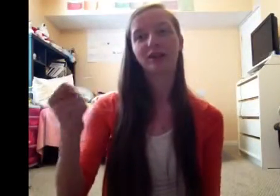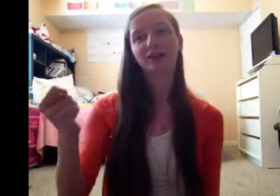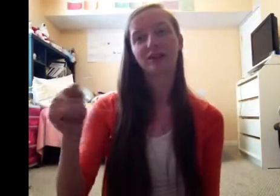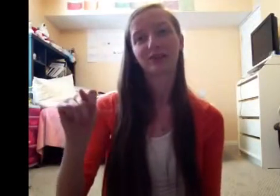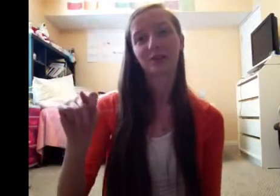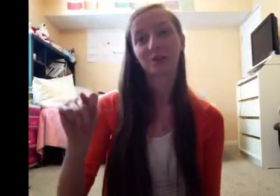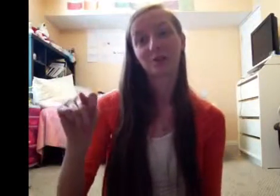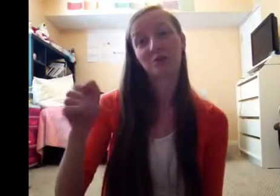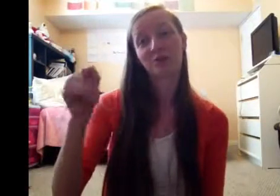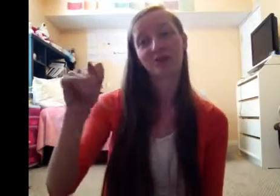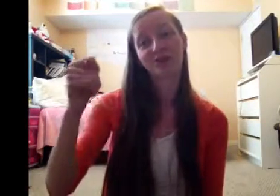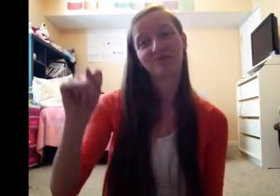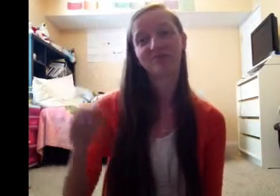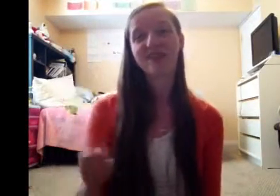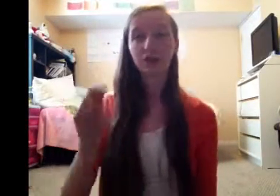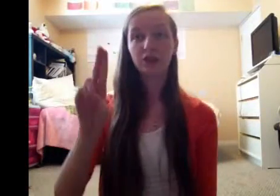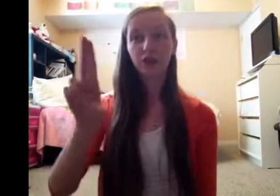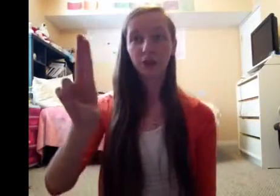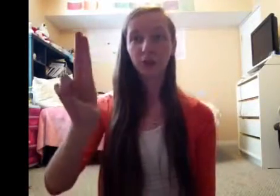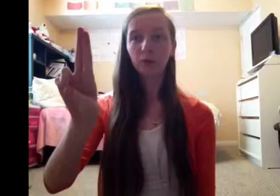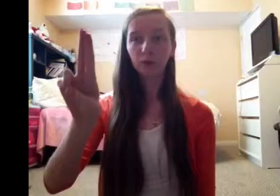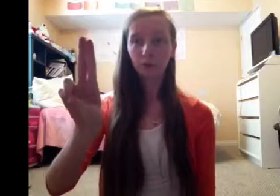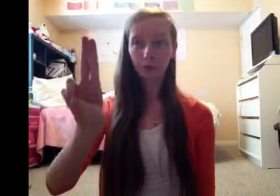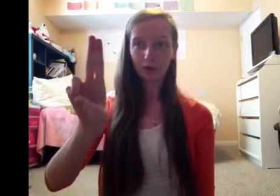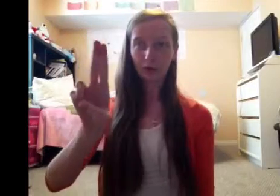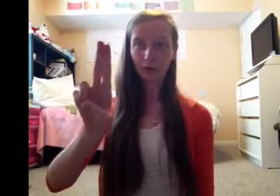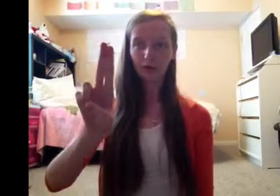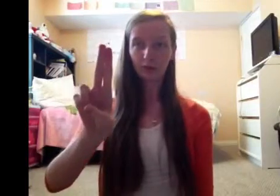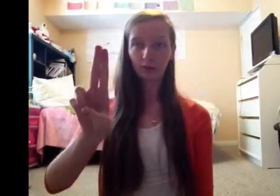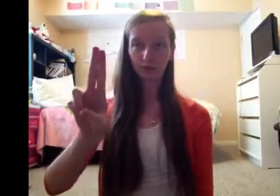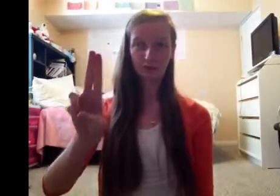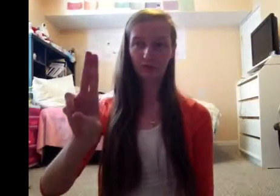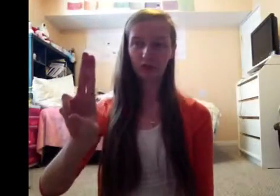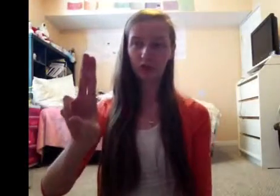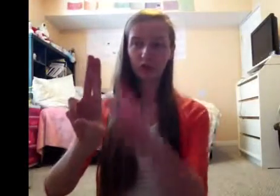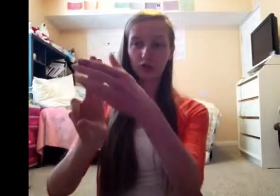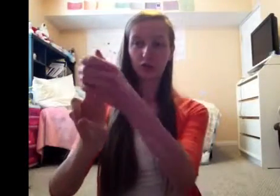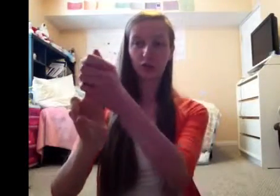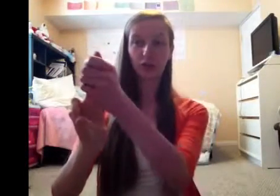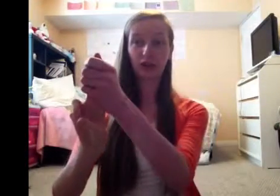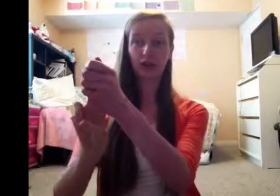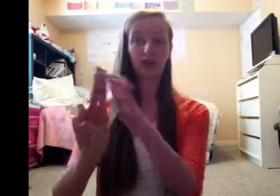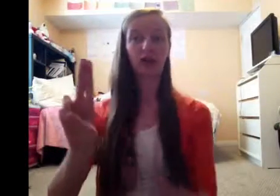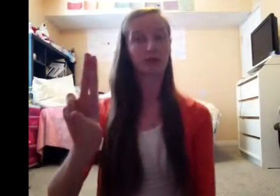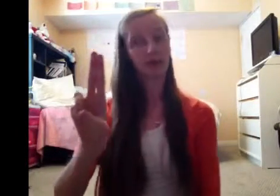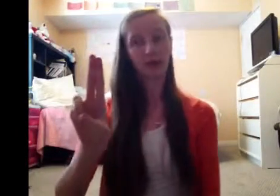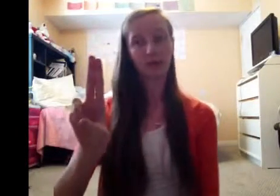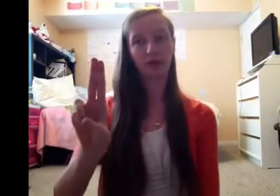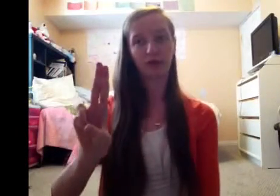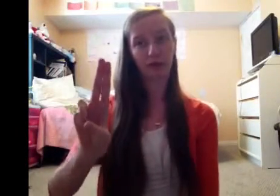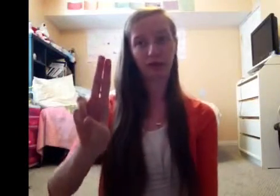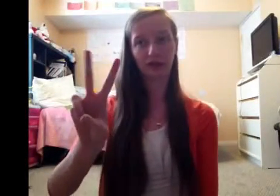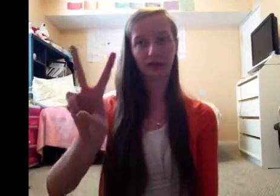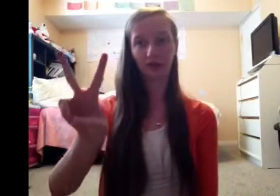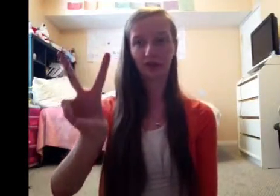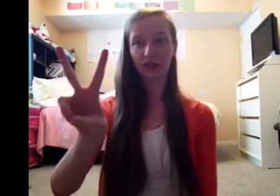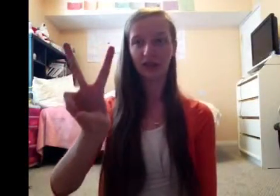that's how I remember it. U, it's like this. Like your two fingers really close together. They can't be separated because V